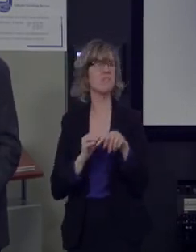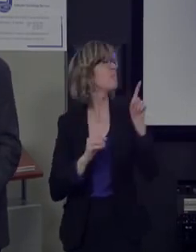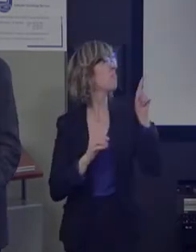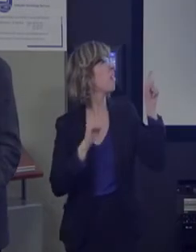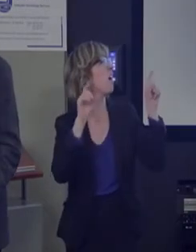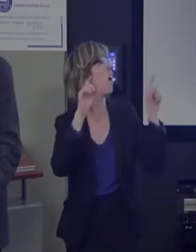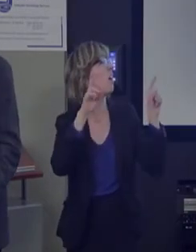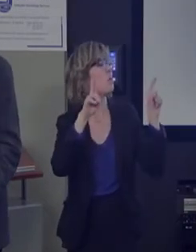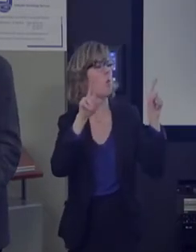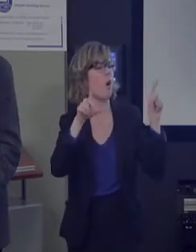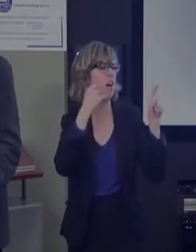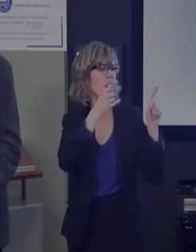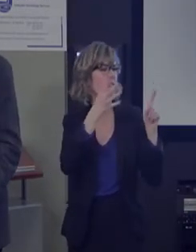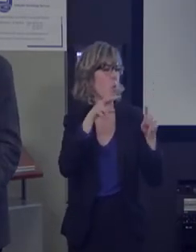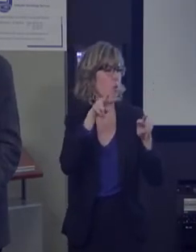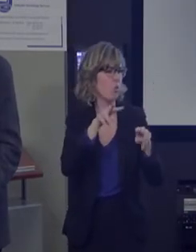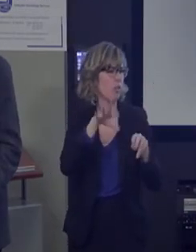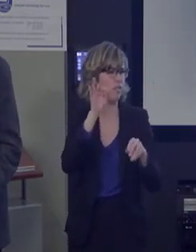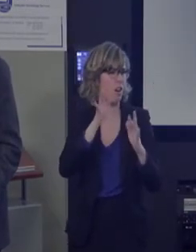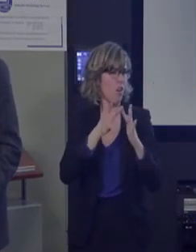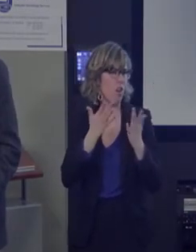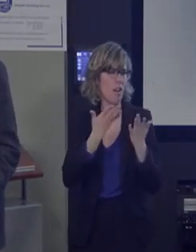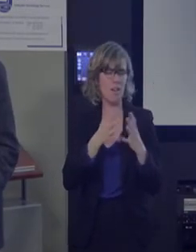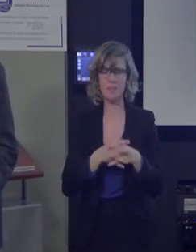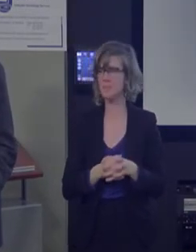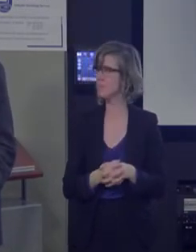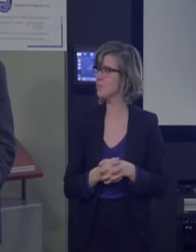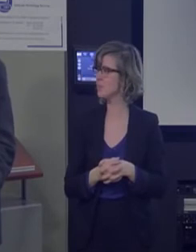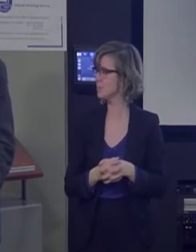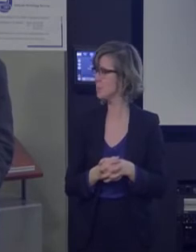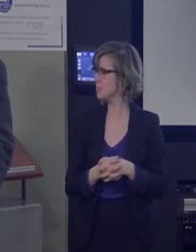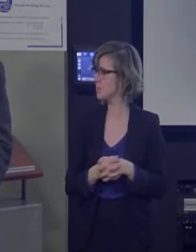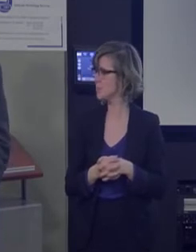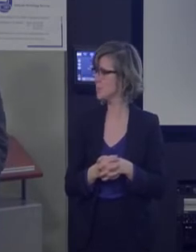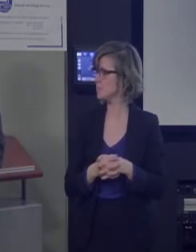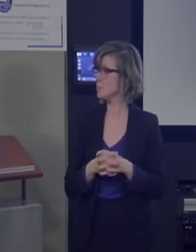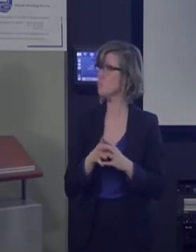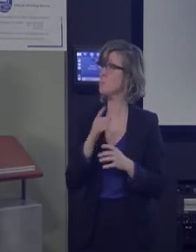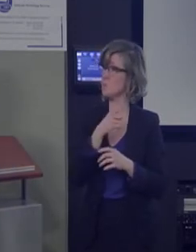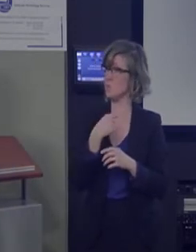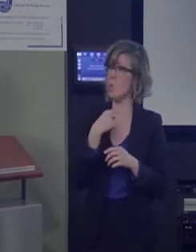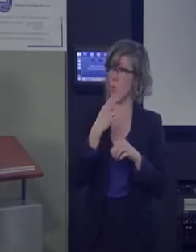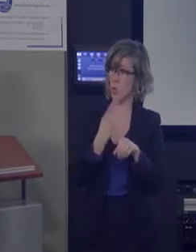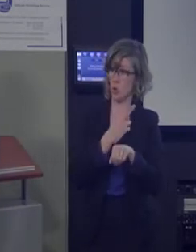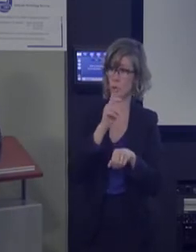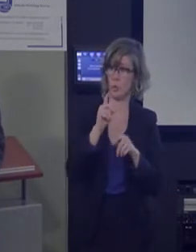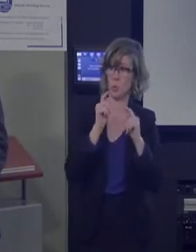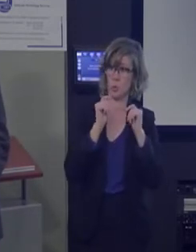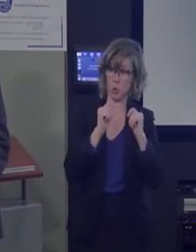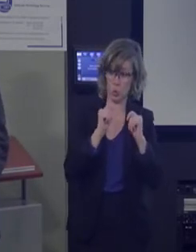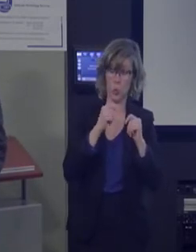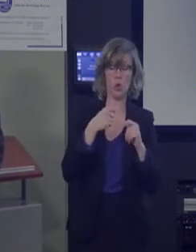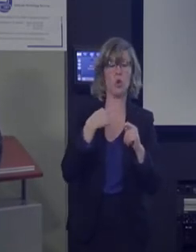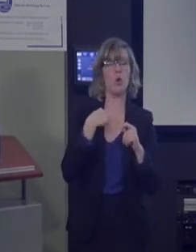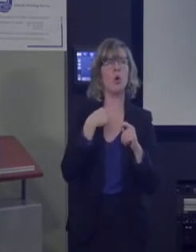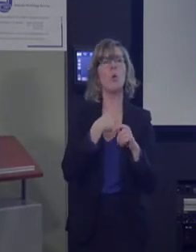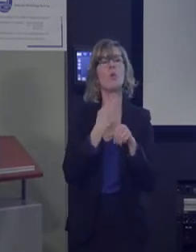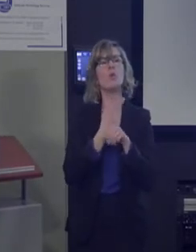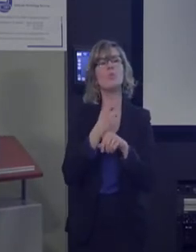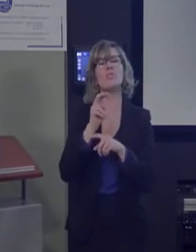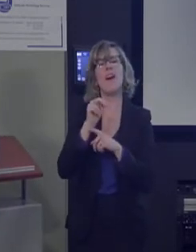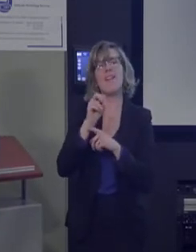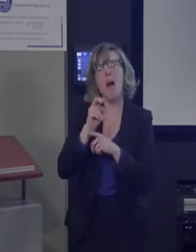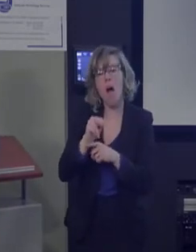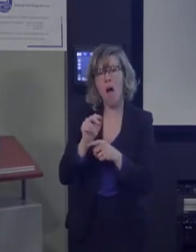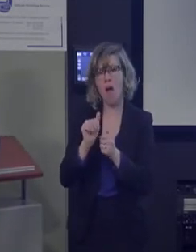web. We actually did, one of our very early studies of the tutor was to work with a non-adaptive version. We wanted to make